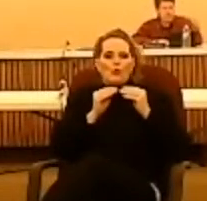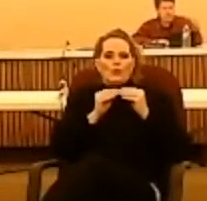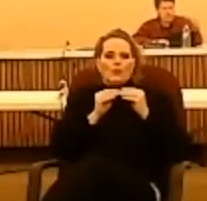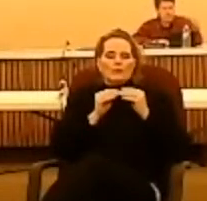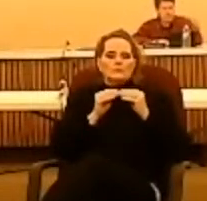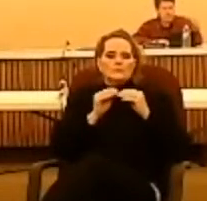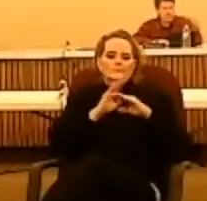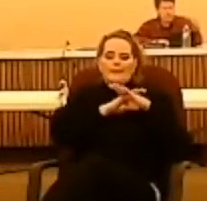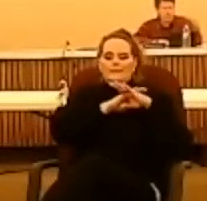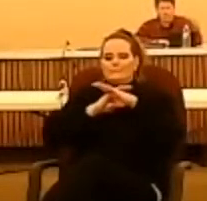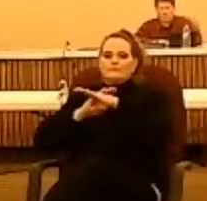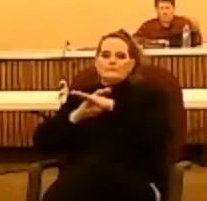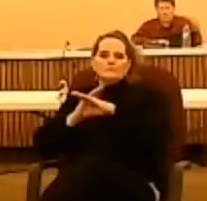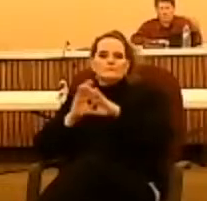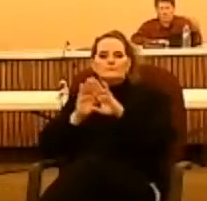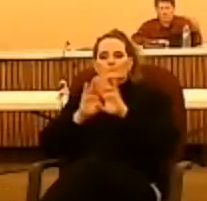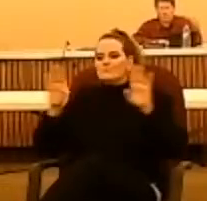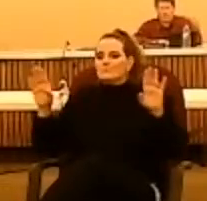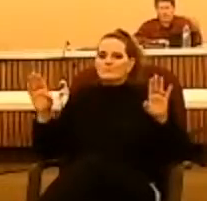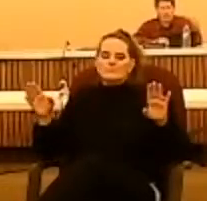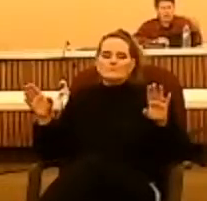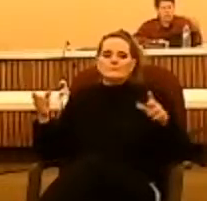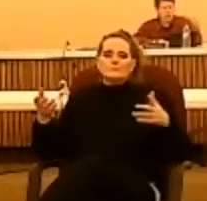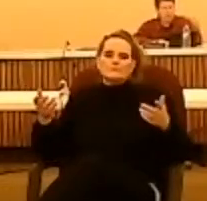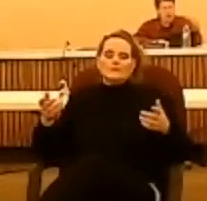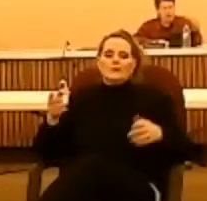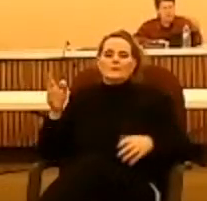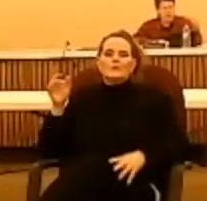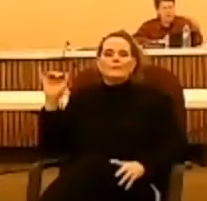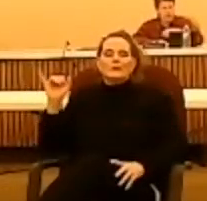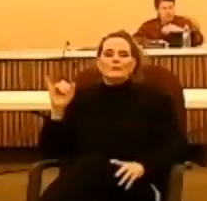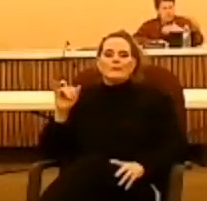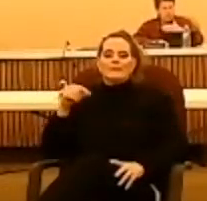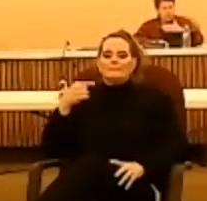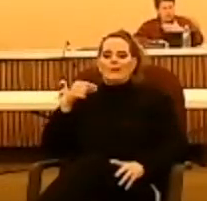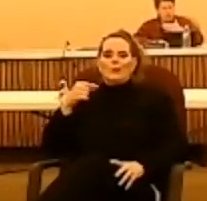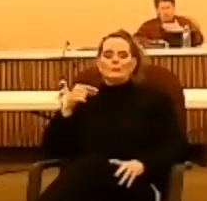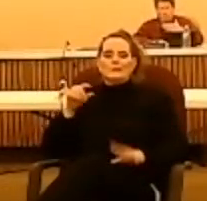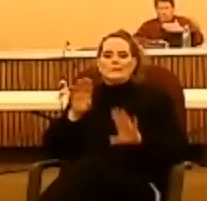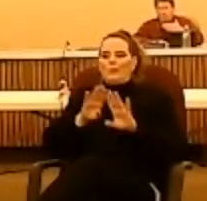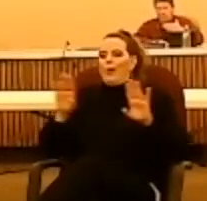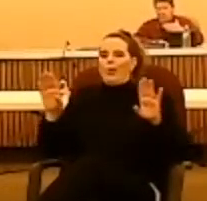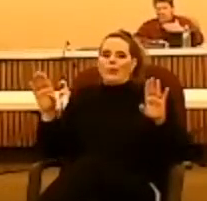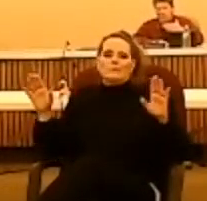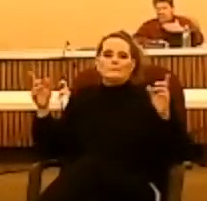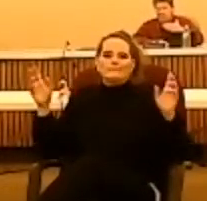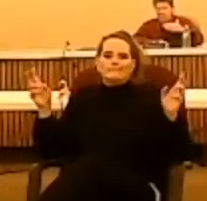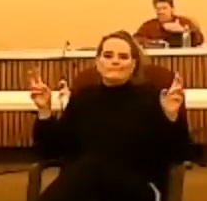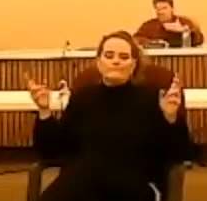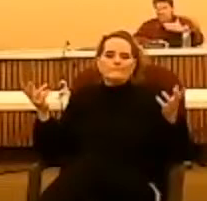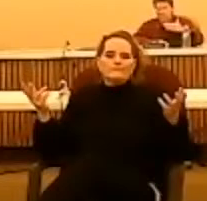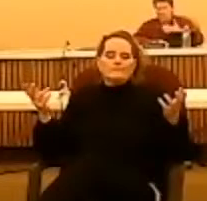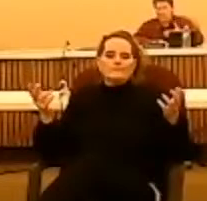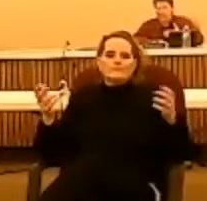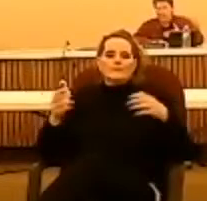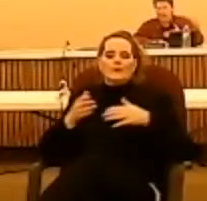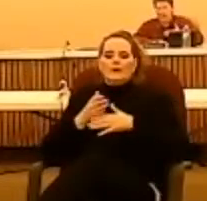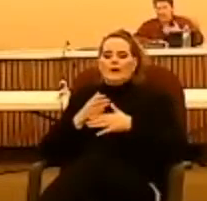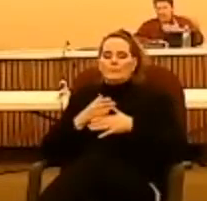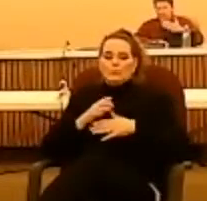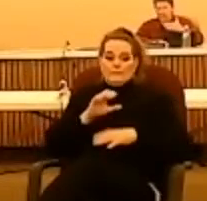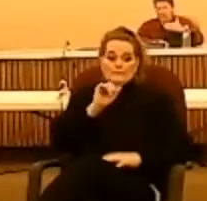that essentially there'll be effectively a green wall between the